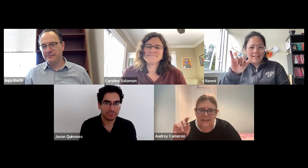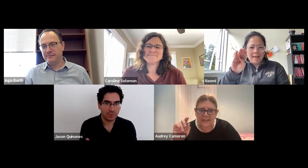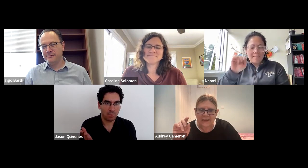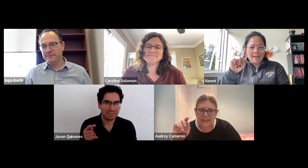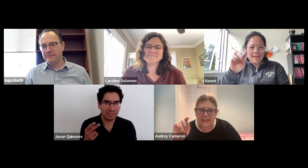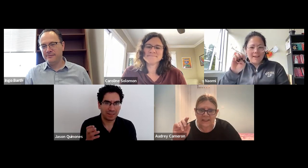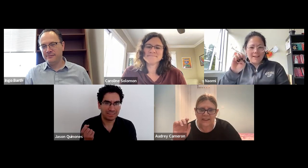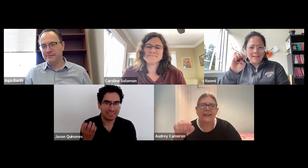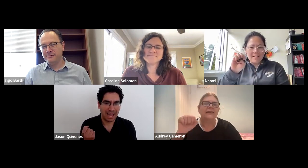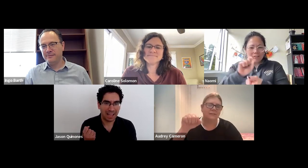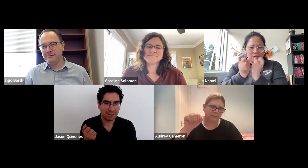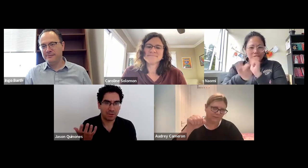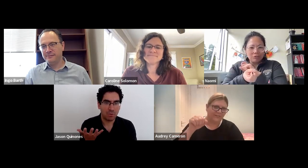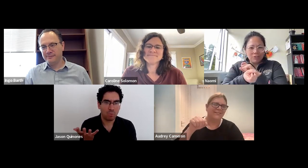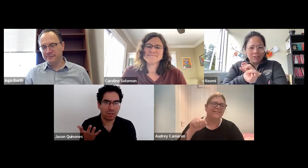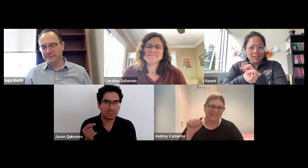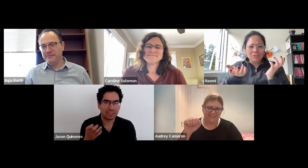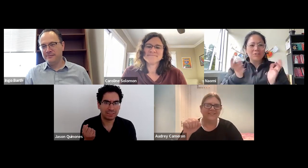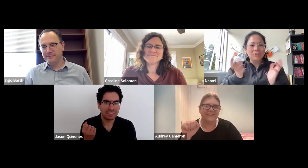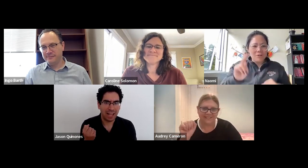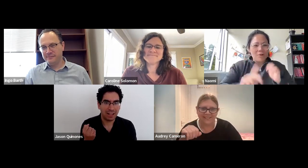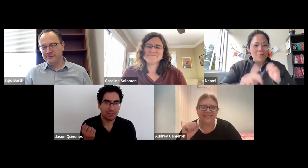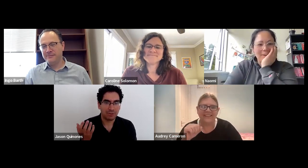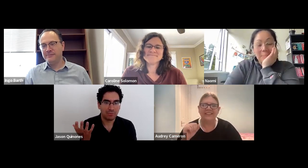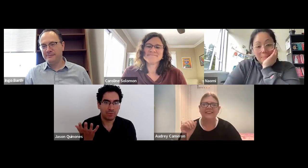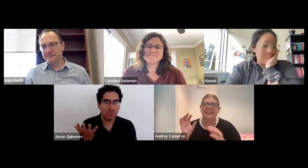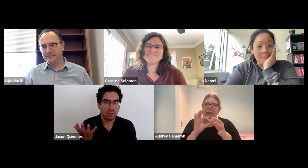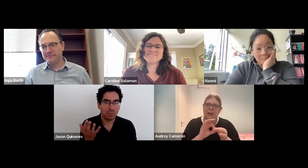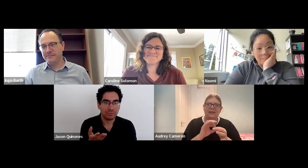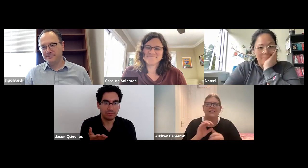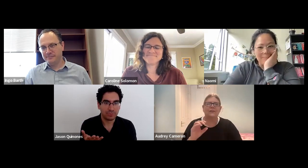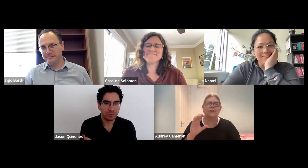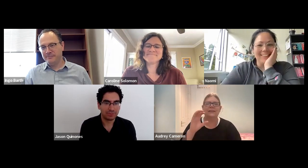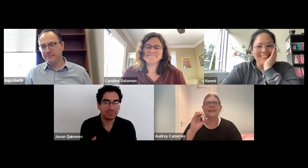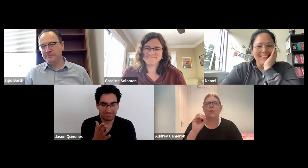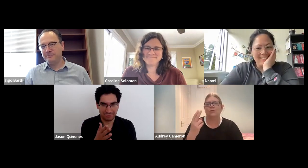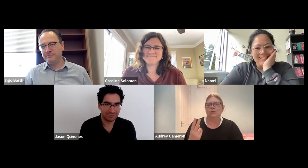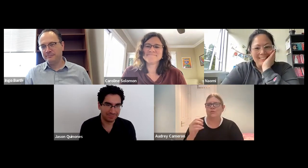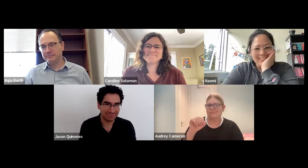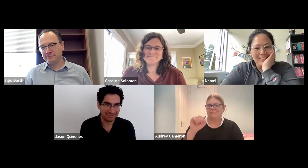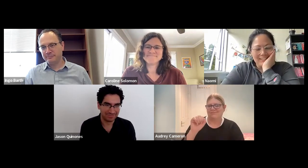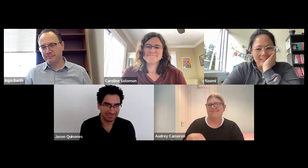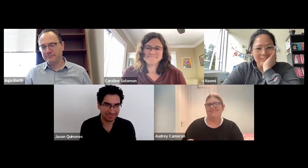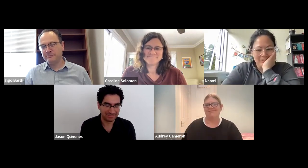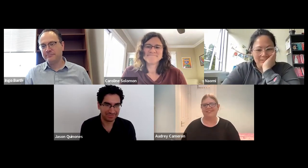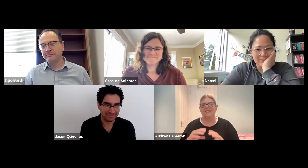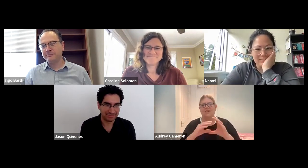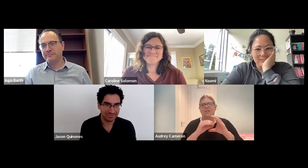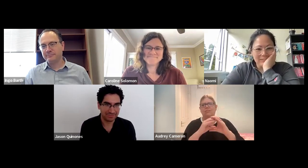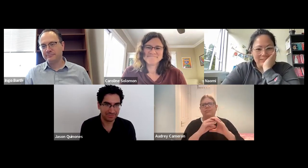Is it global warming or climate change? This is Jason, but what is the sign?